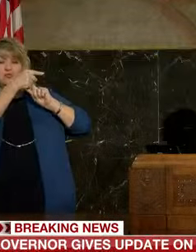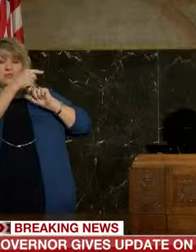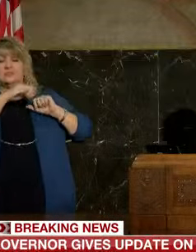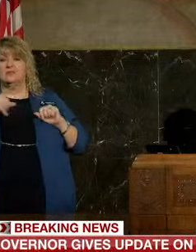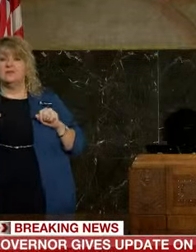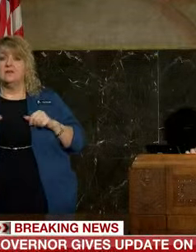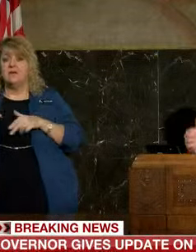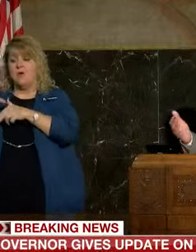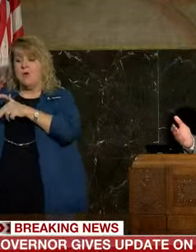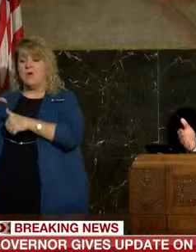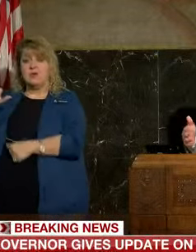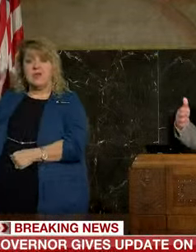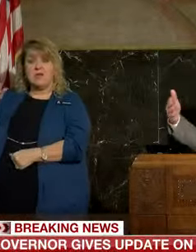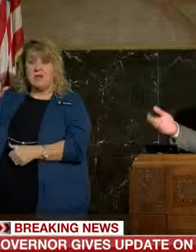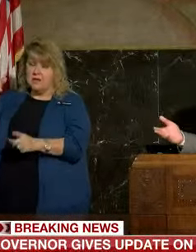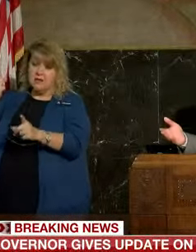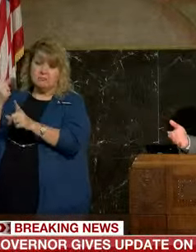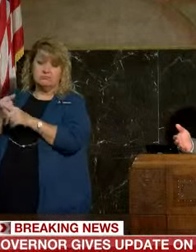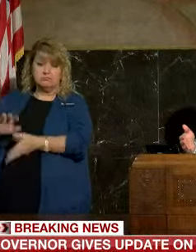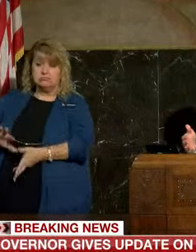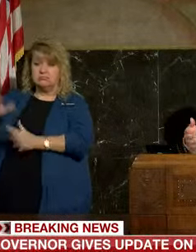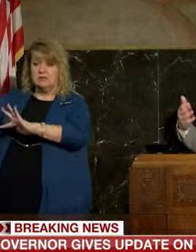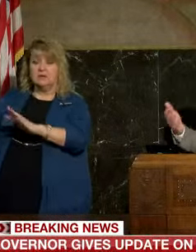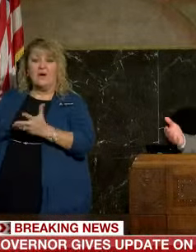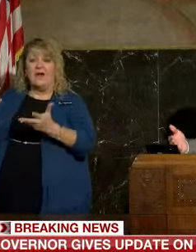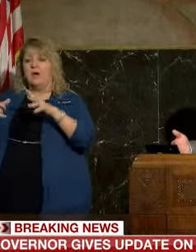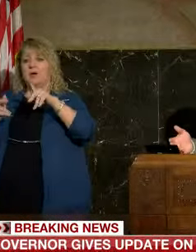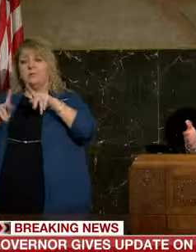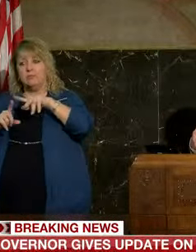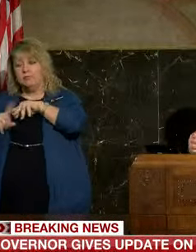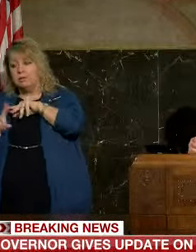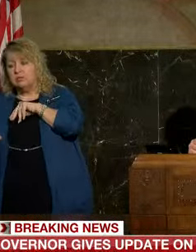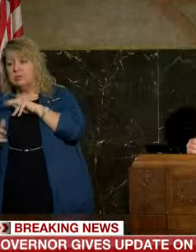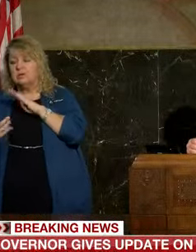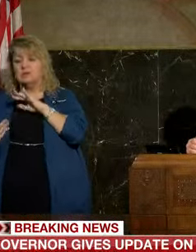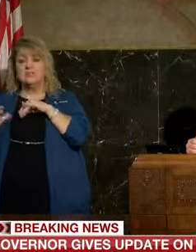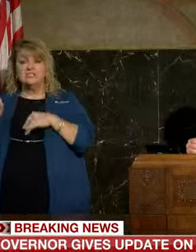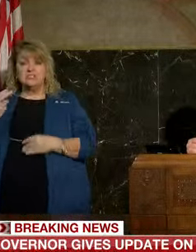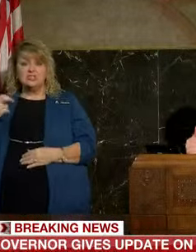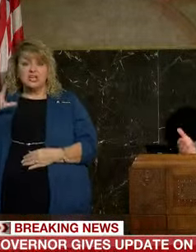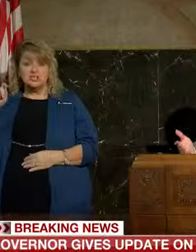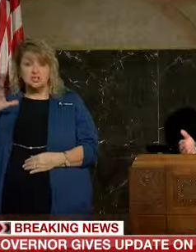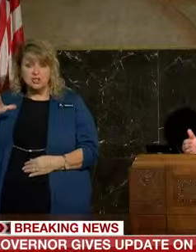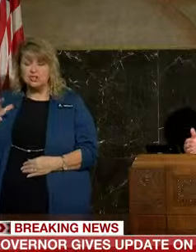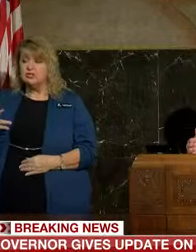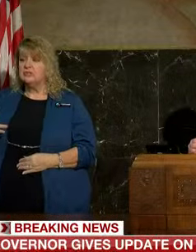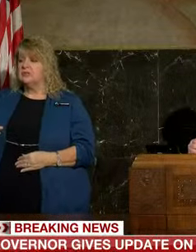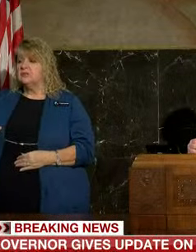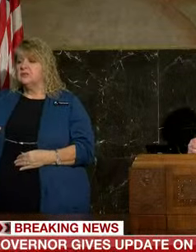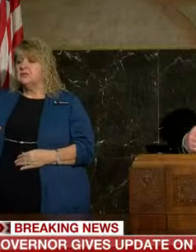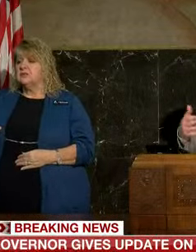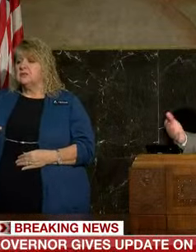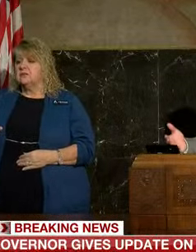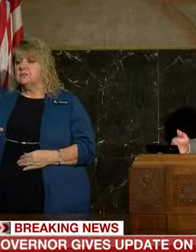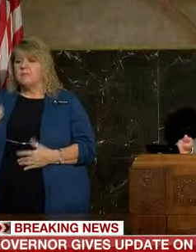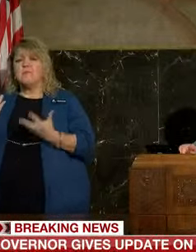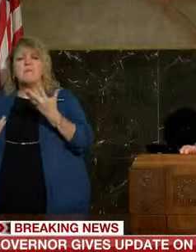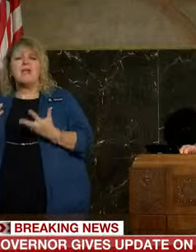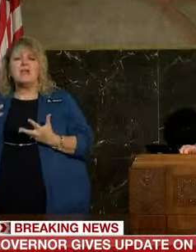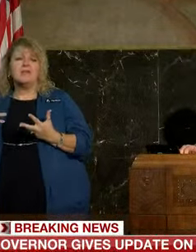that, sheltering, whether it's formal sheltering, in a shelter, or informal sheltering, where a family might stay